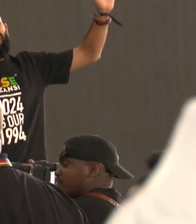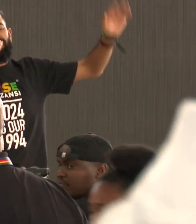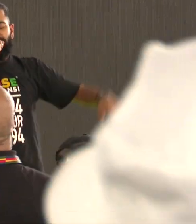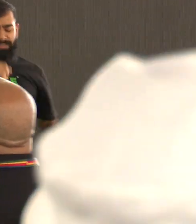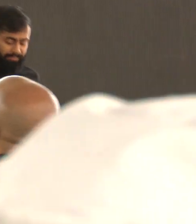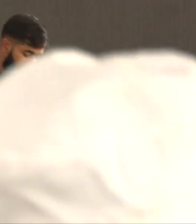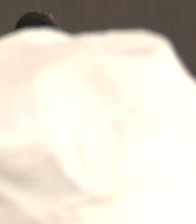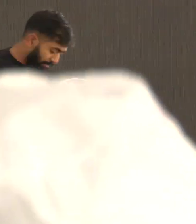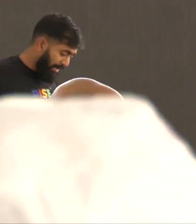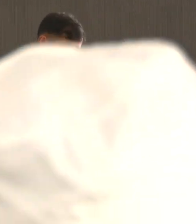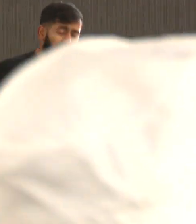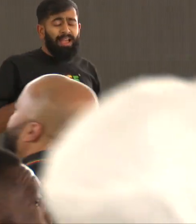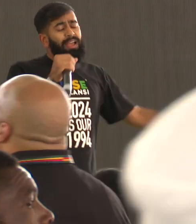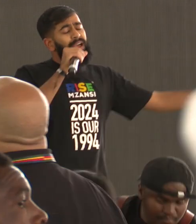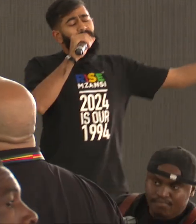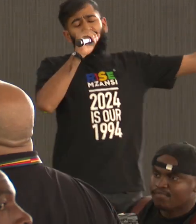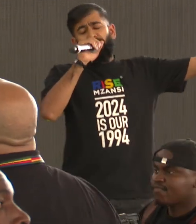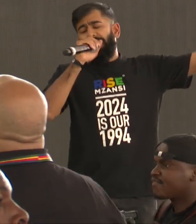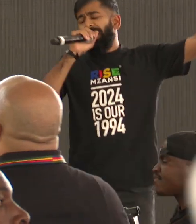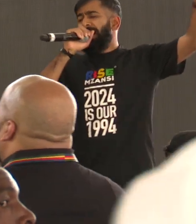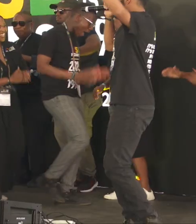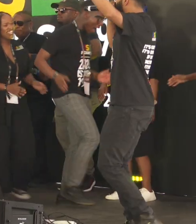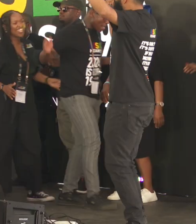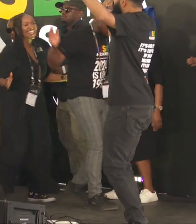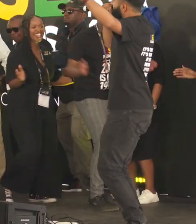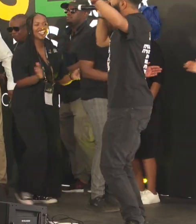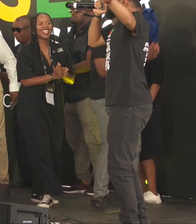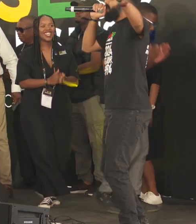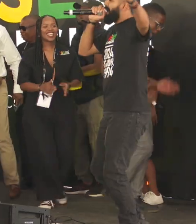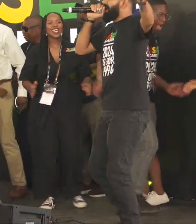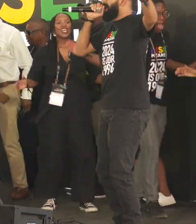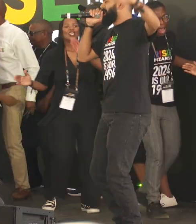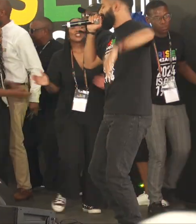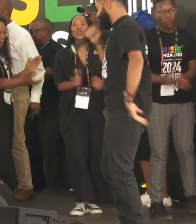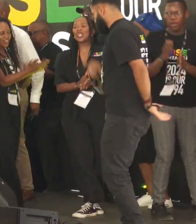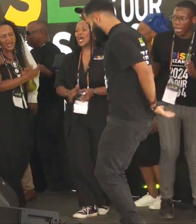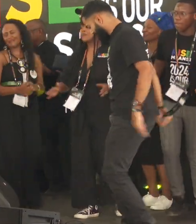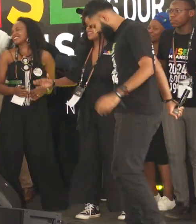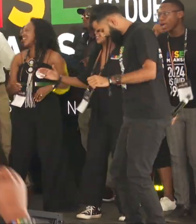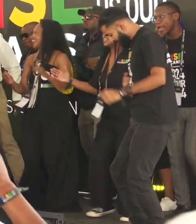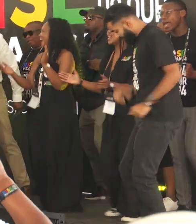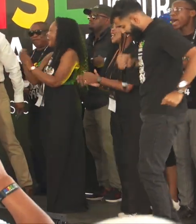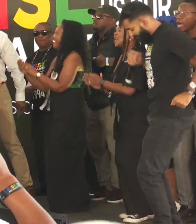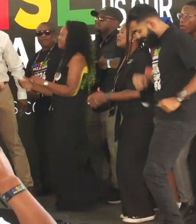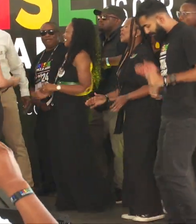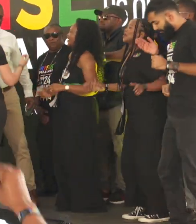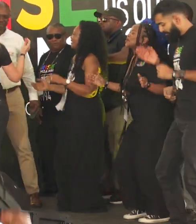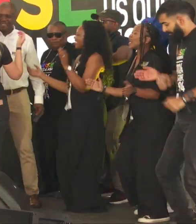Wamukhalelane Wamukhalelane